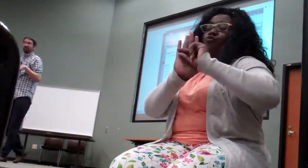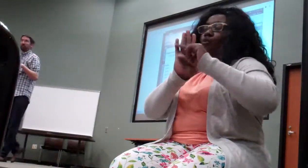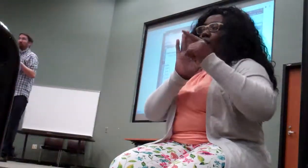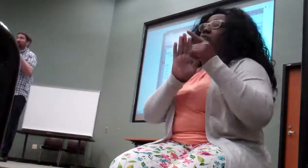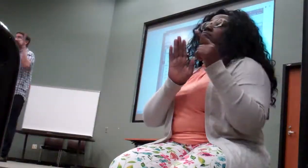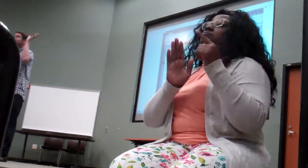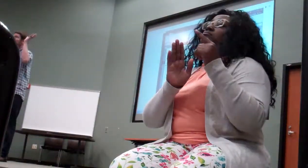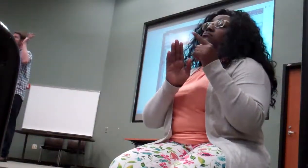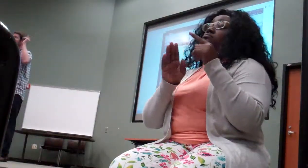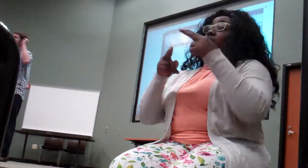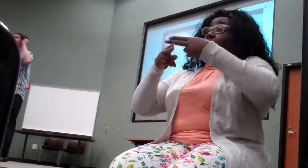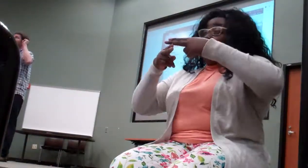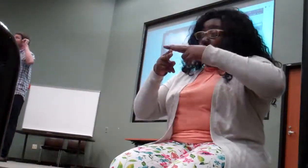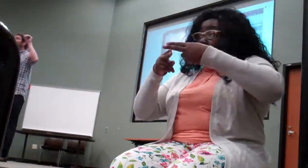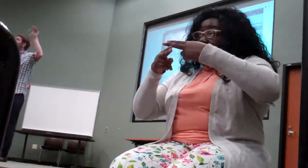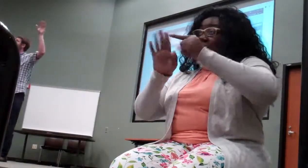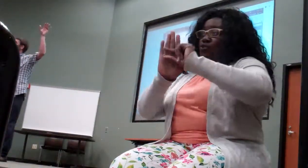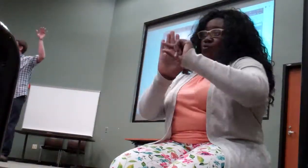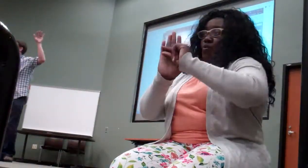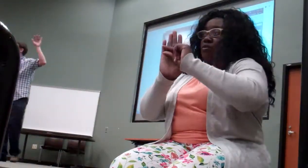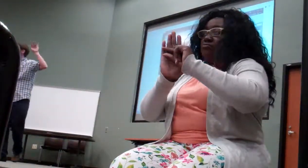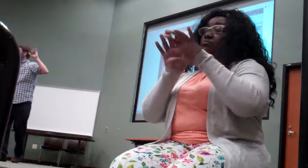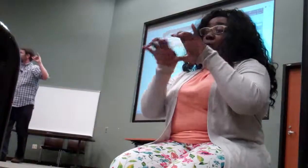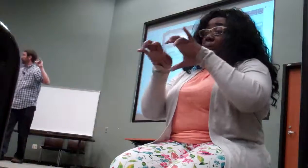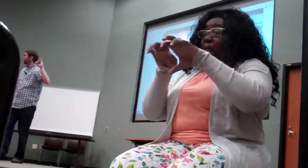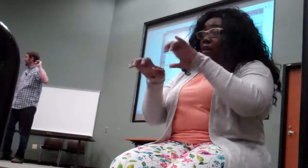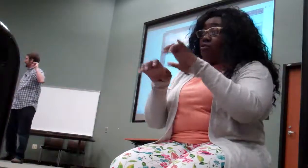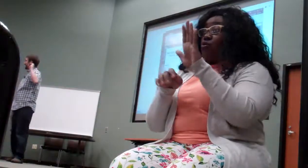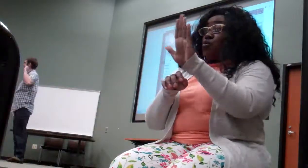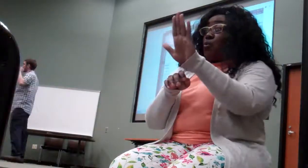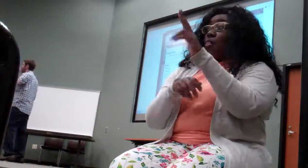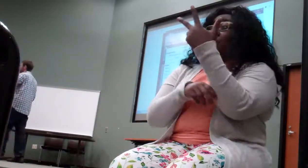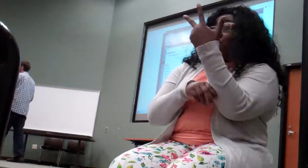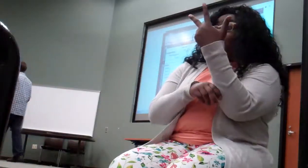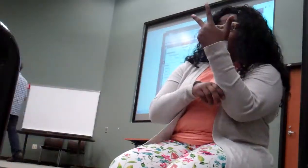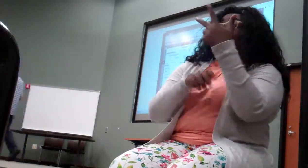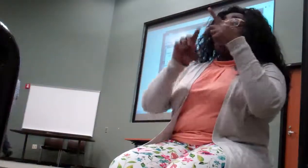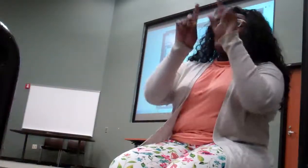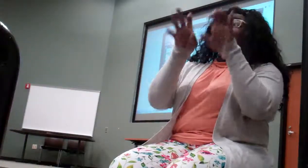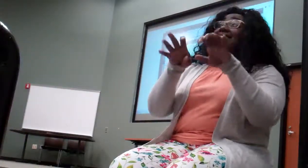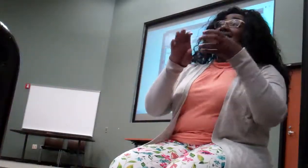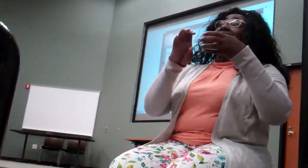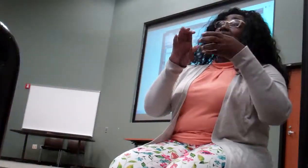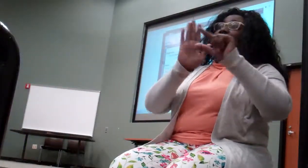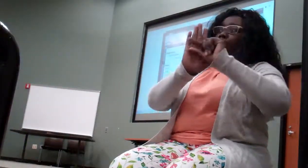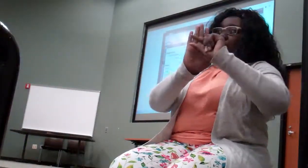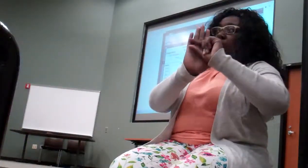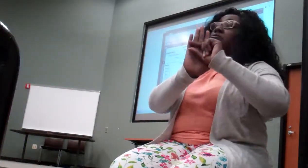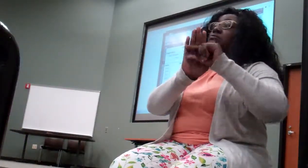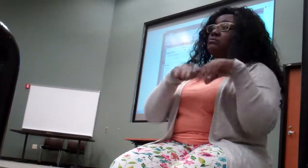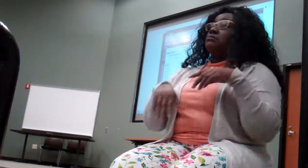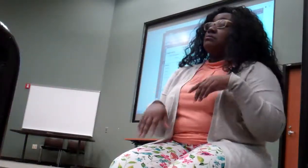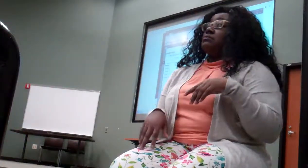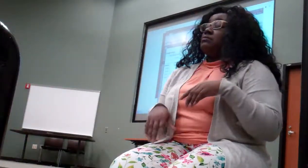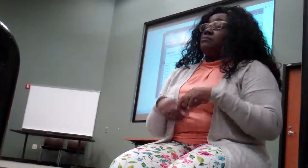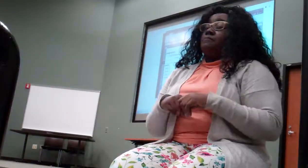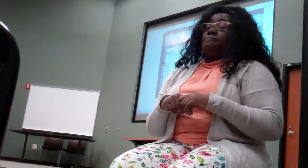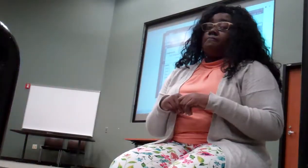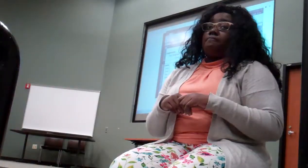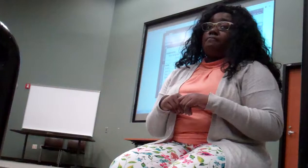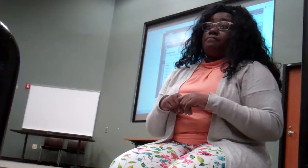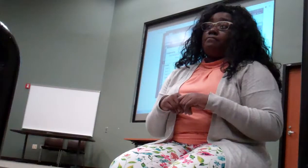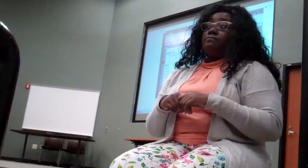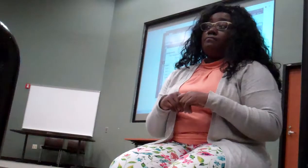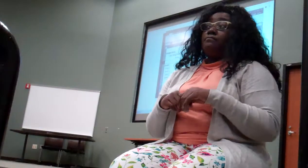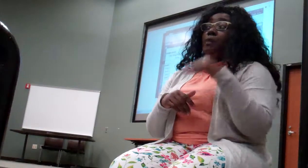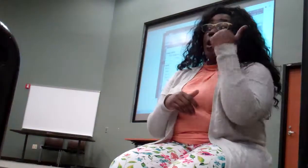those weighted scores, plug that in. Plug in your 3 exam scores. Know that the spreadsheet